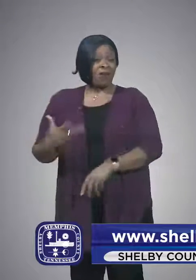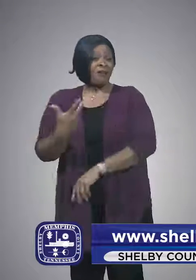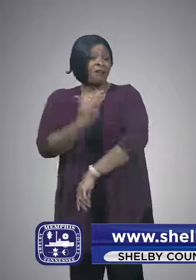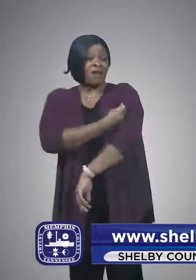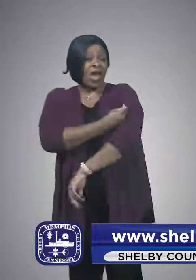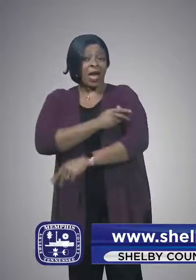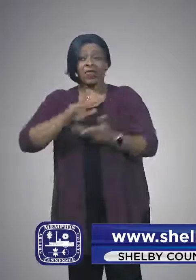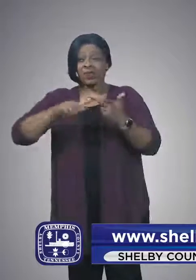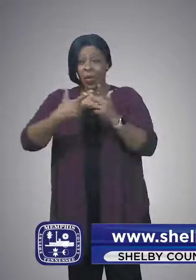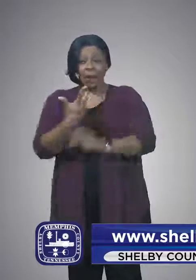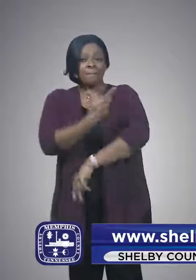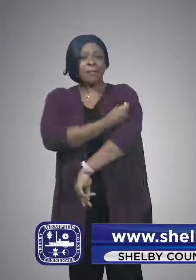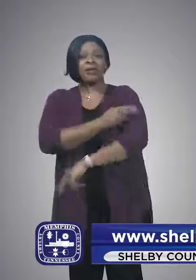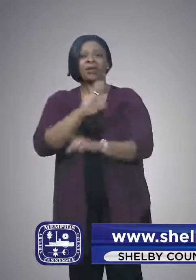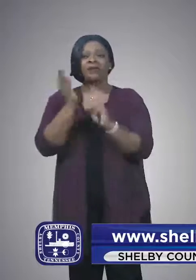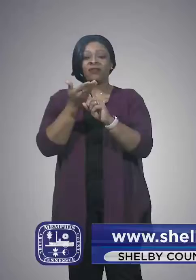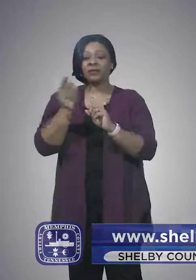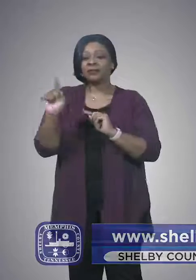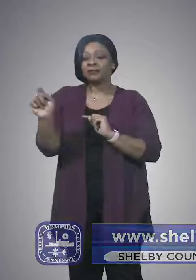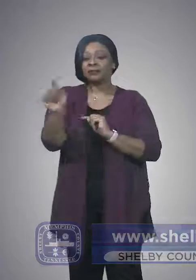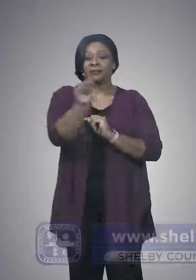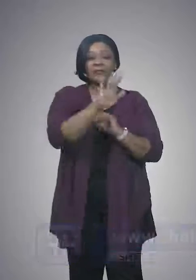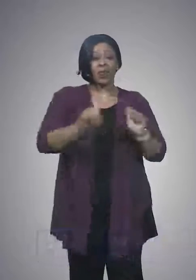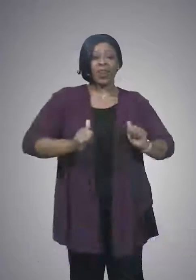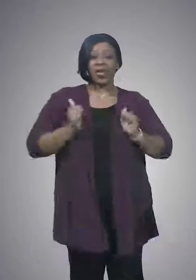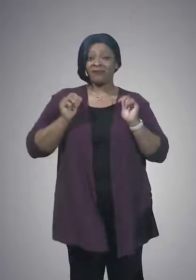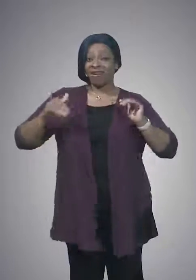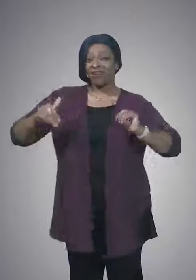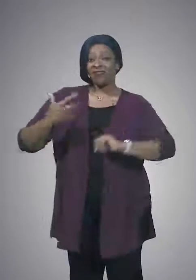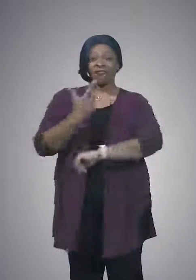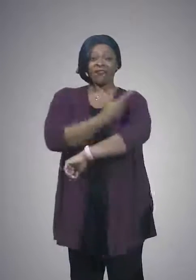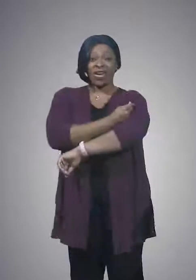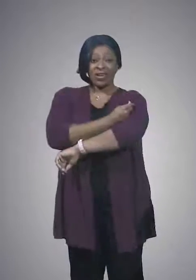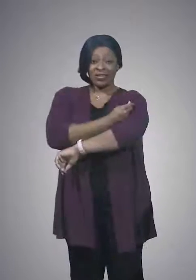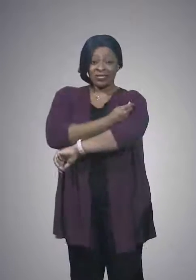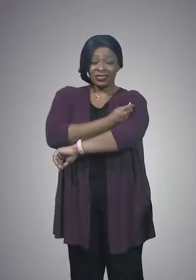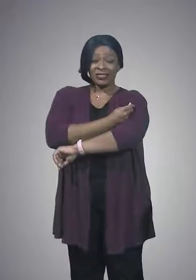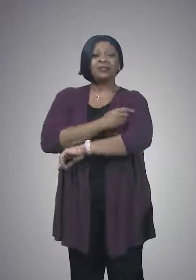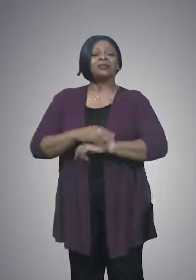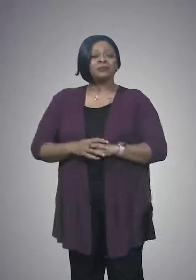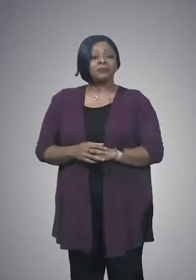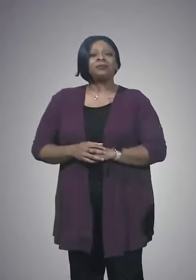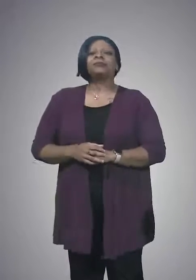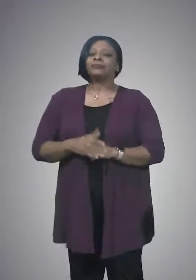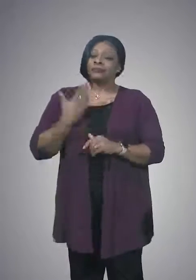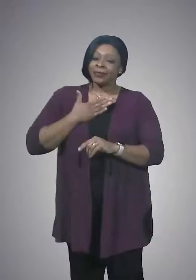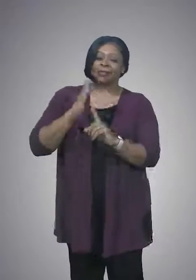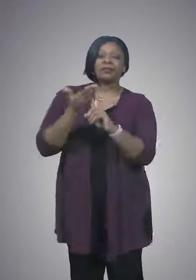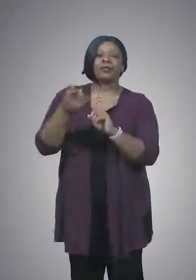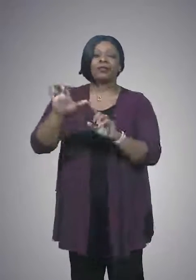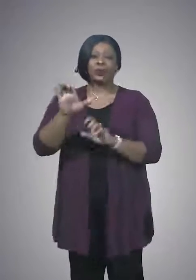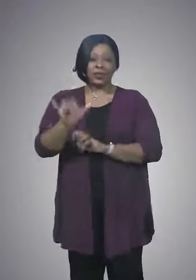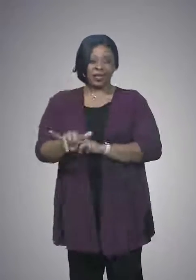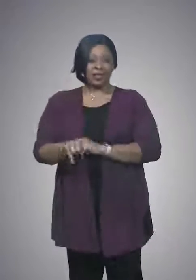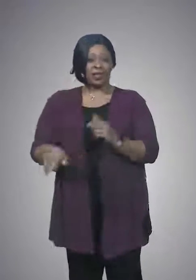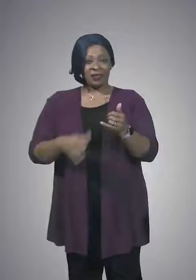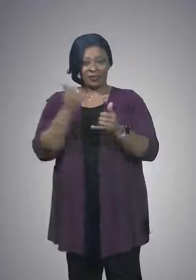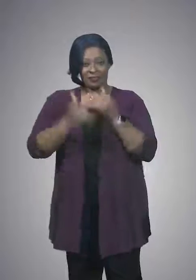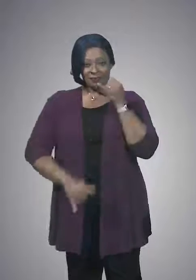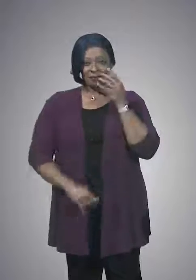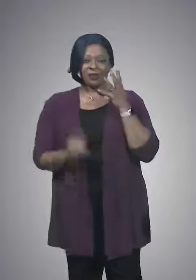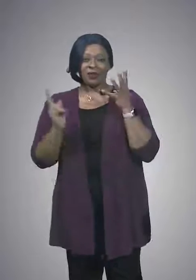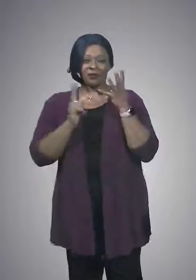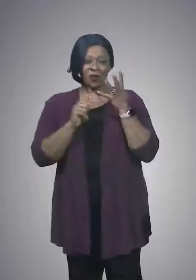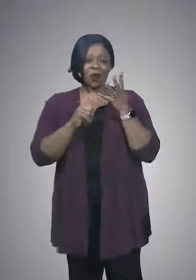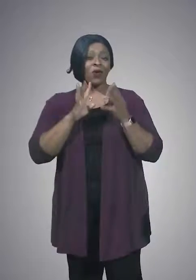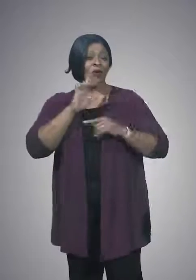and boosted, to convince those folks in your life that you know have not been vaccinated to do that. And finally, 4,